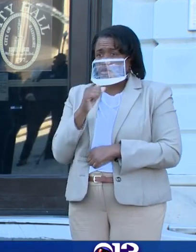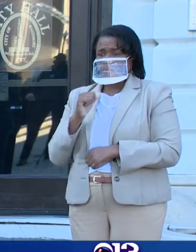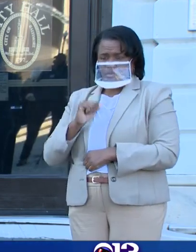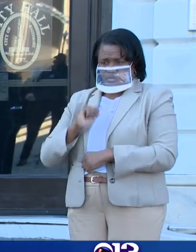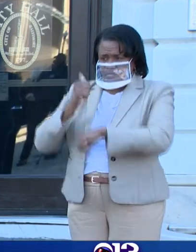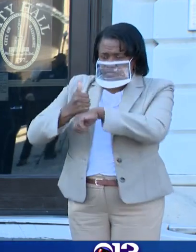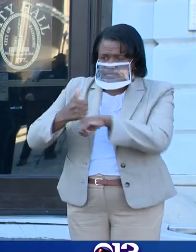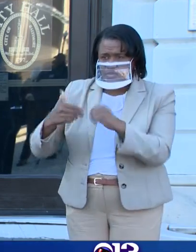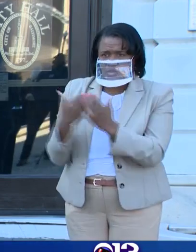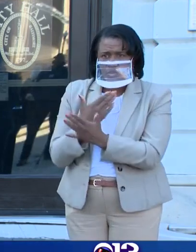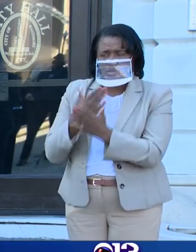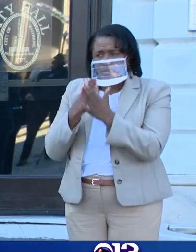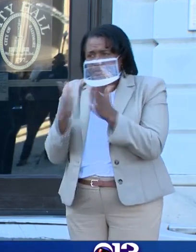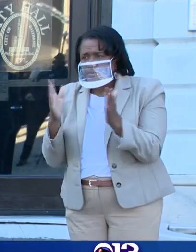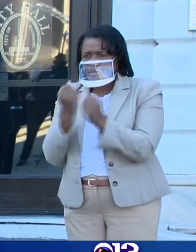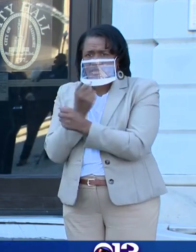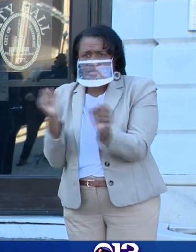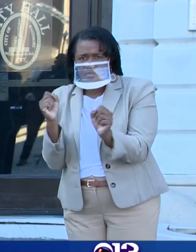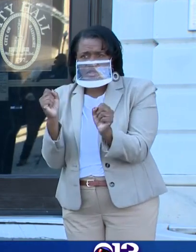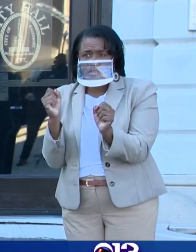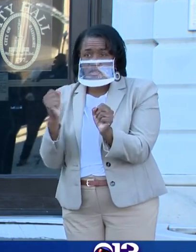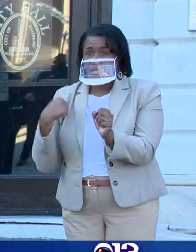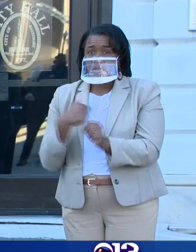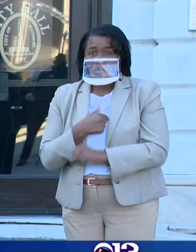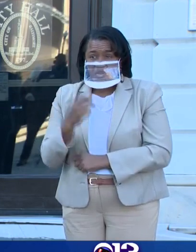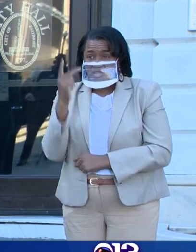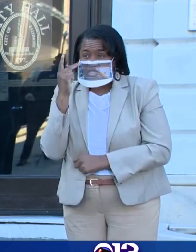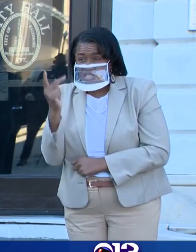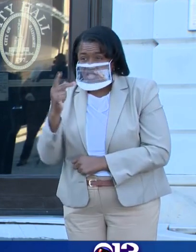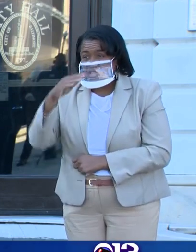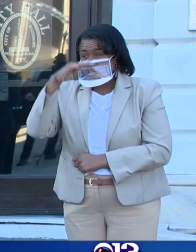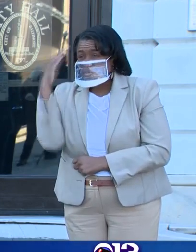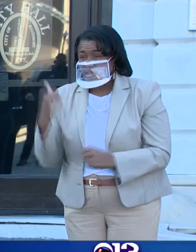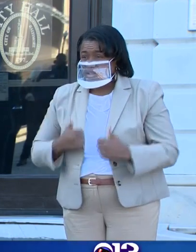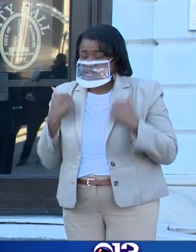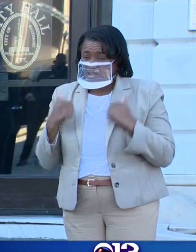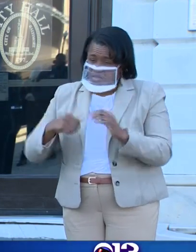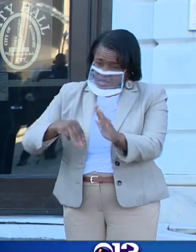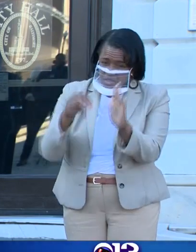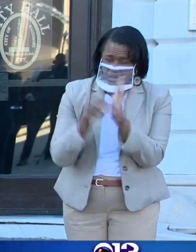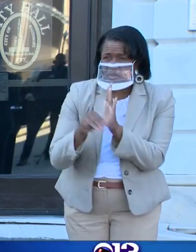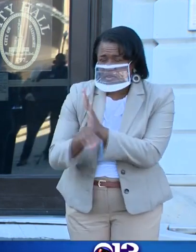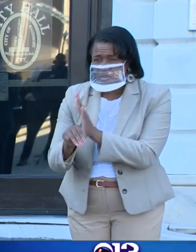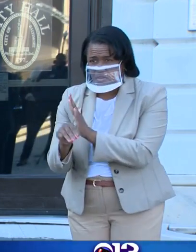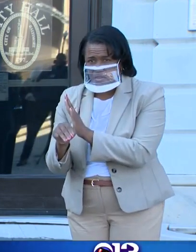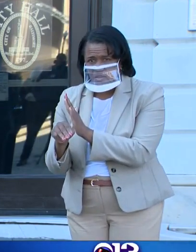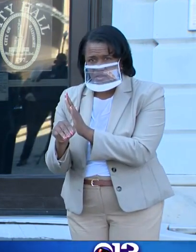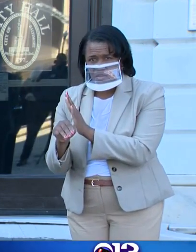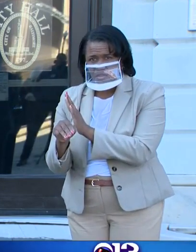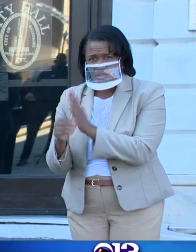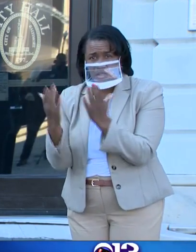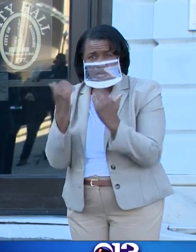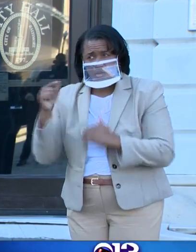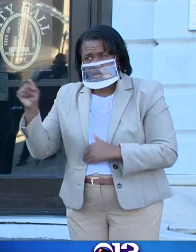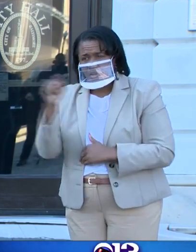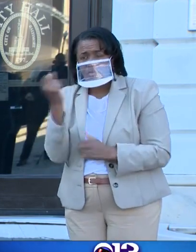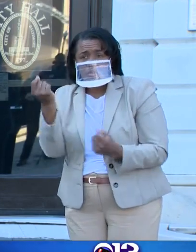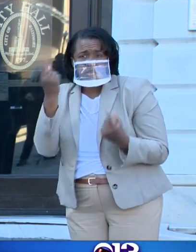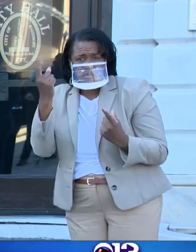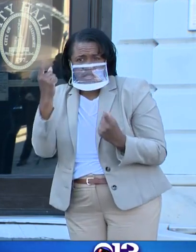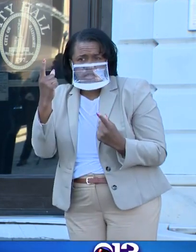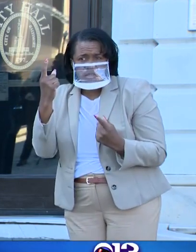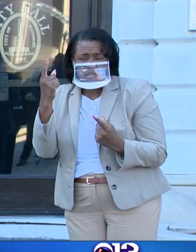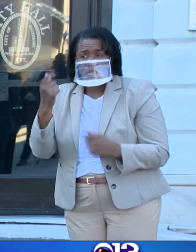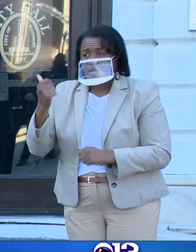the consequences are measured in the loss of black lives. I want you to know